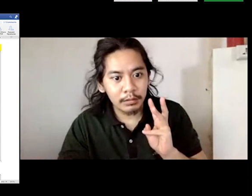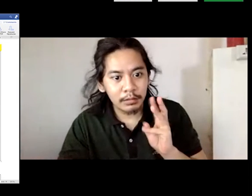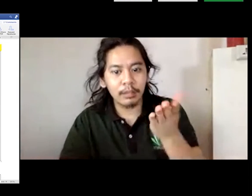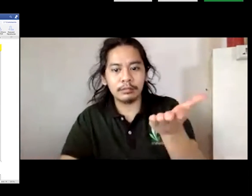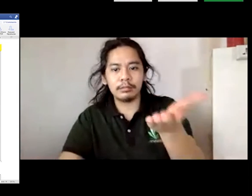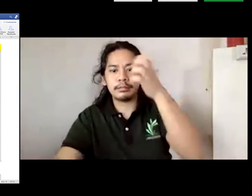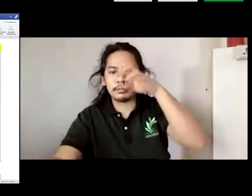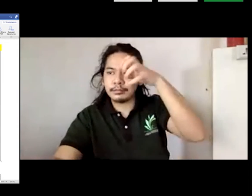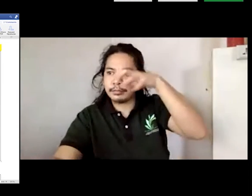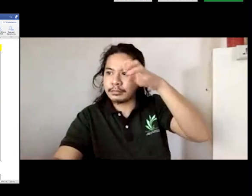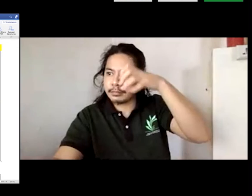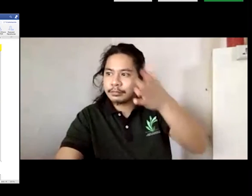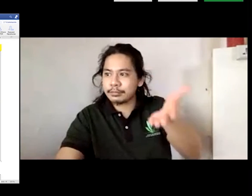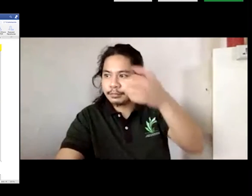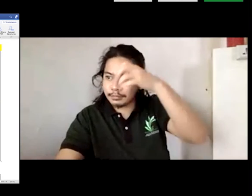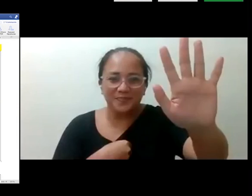Yeah. So